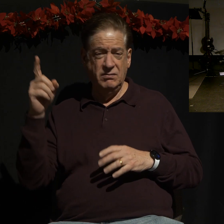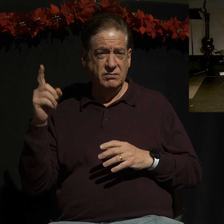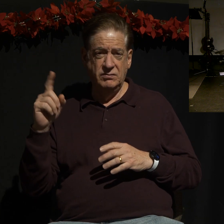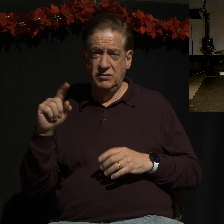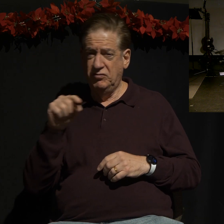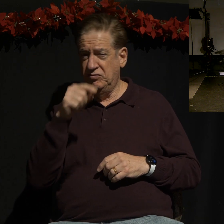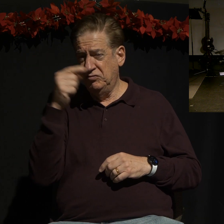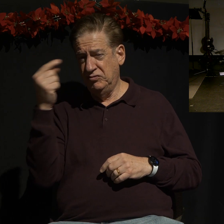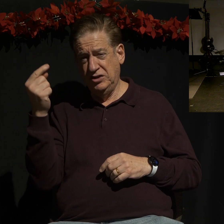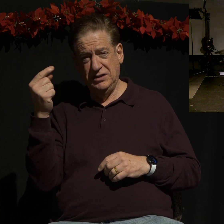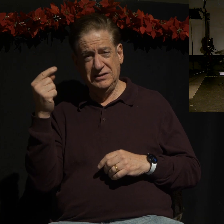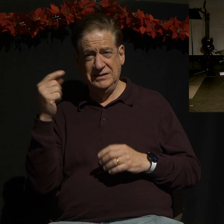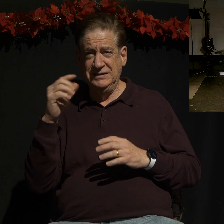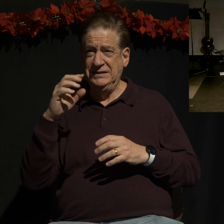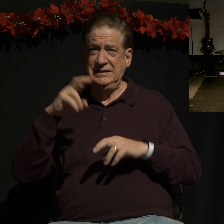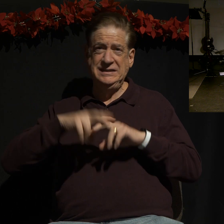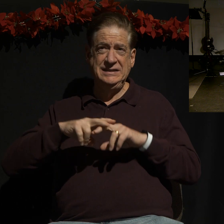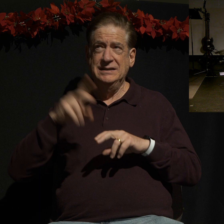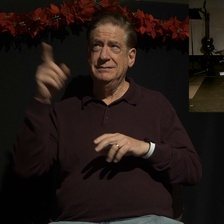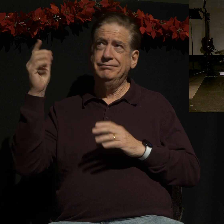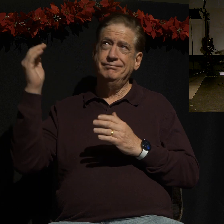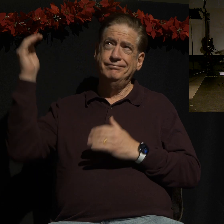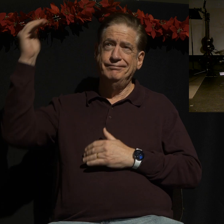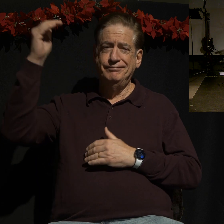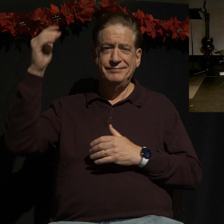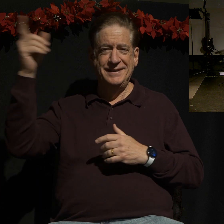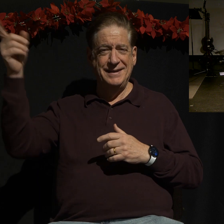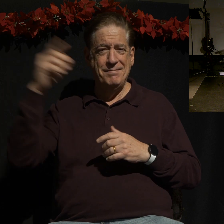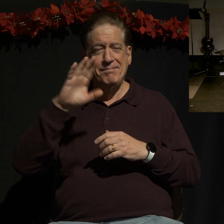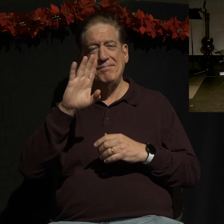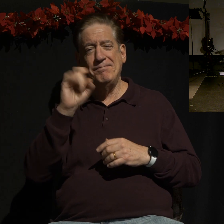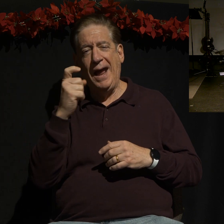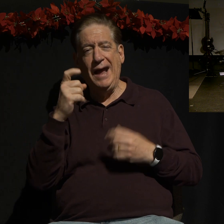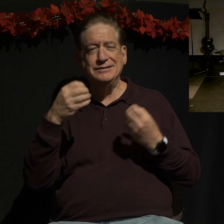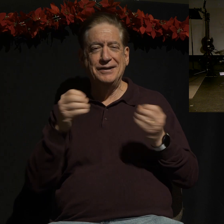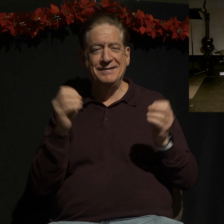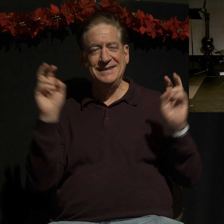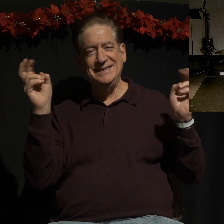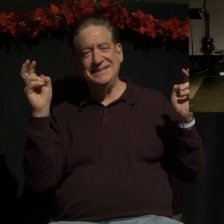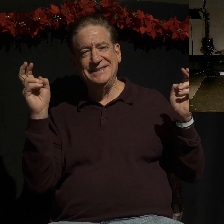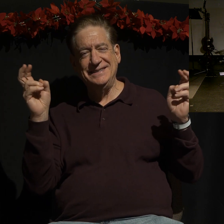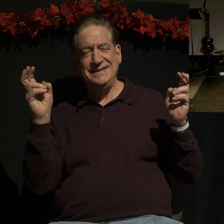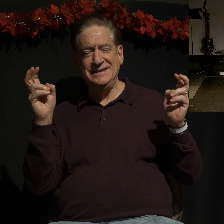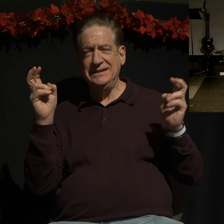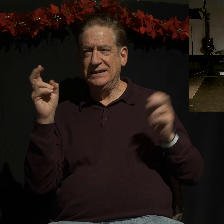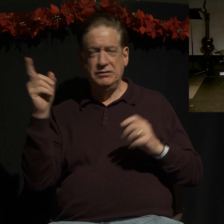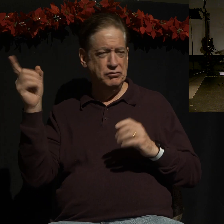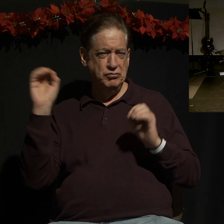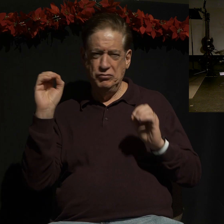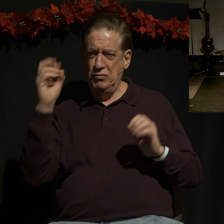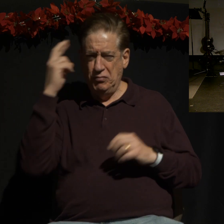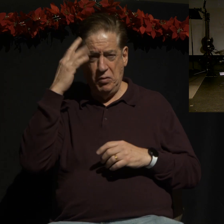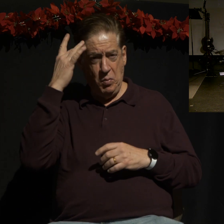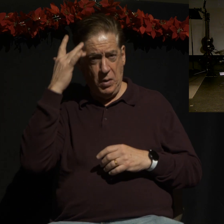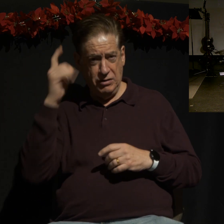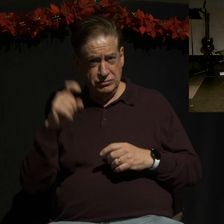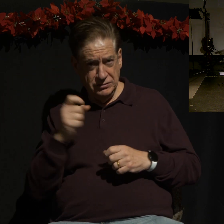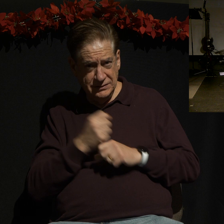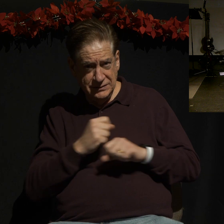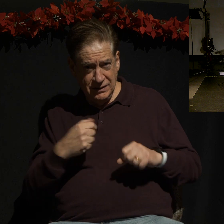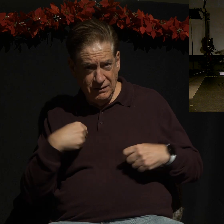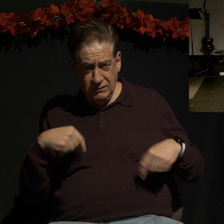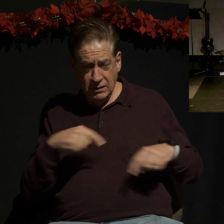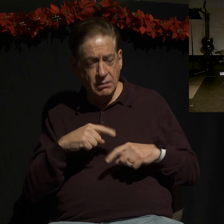in the box office. There's no reason but to save us. And it was worth